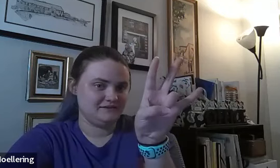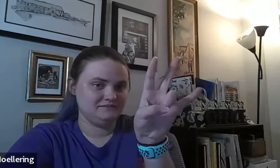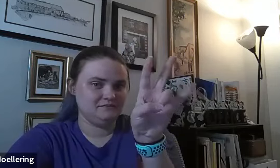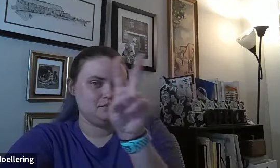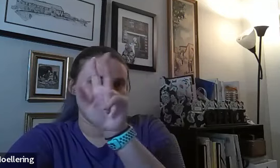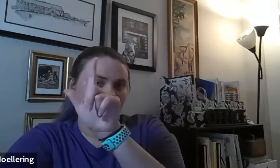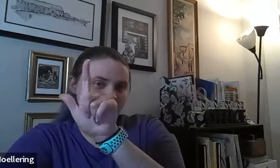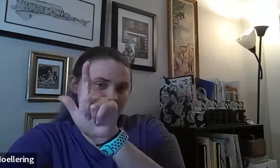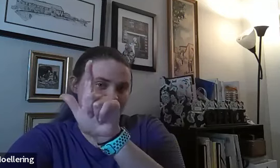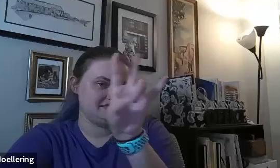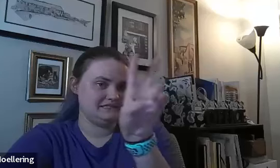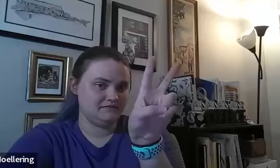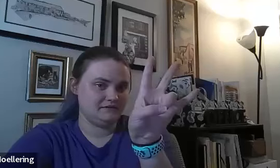27 or 27.